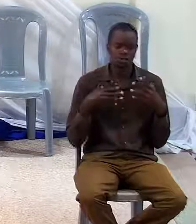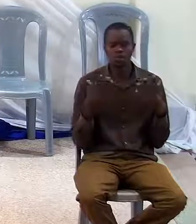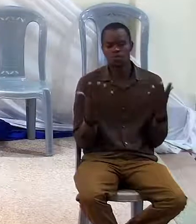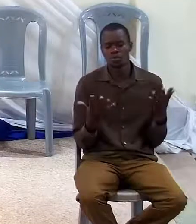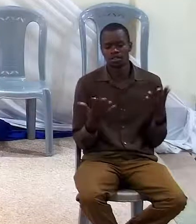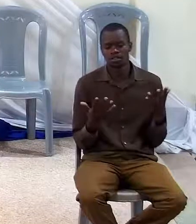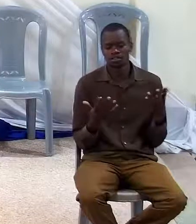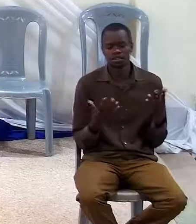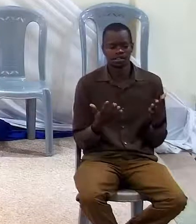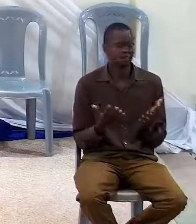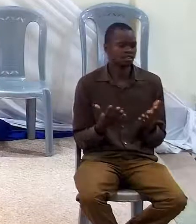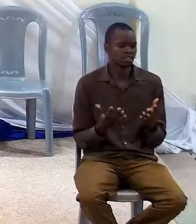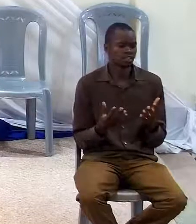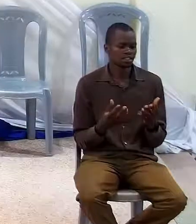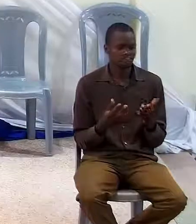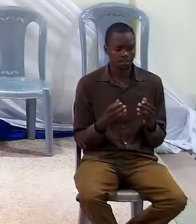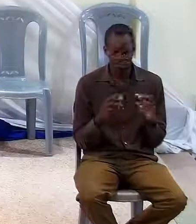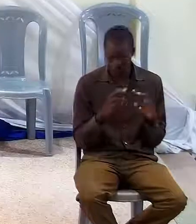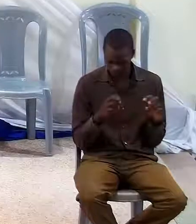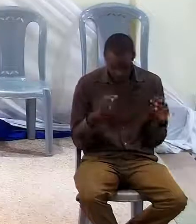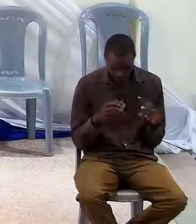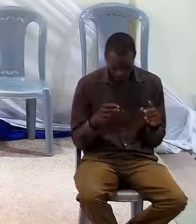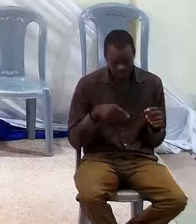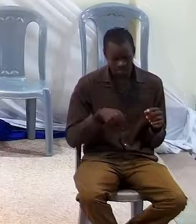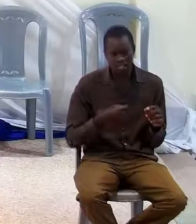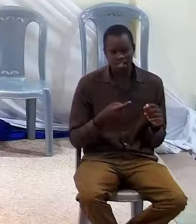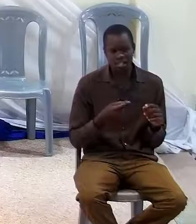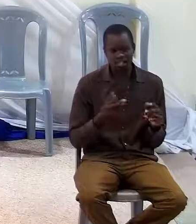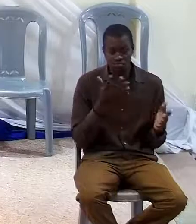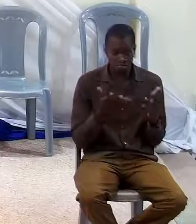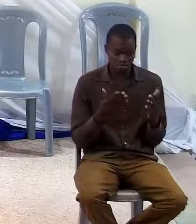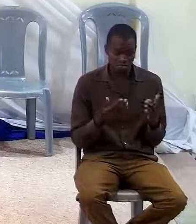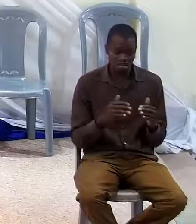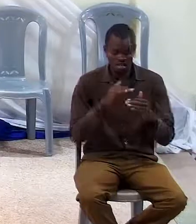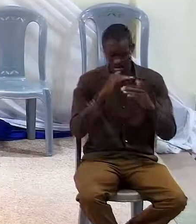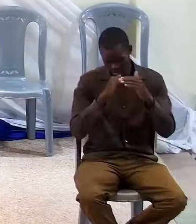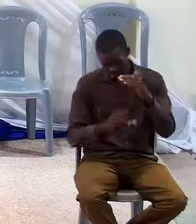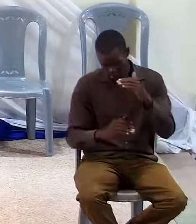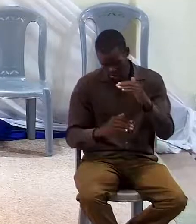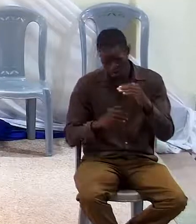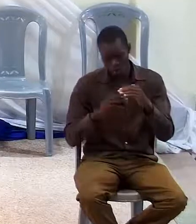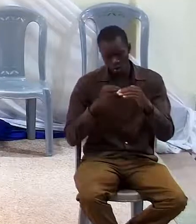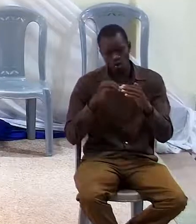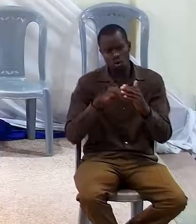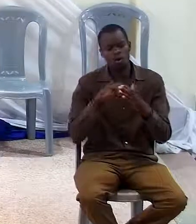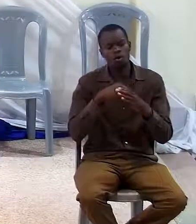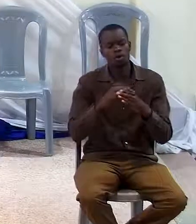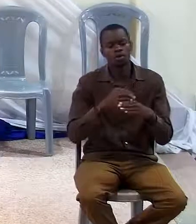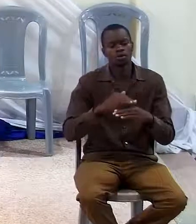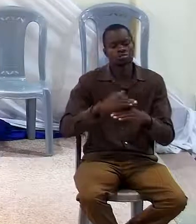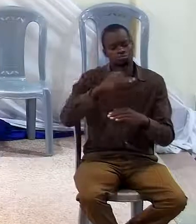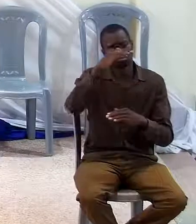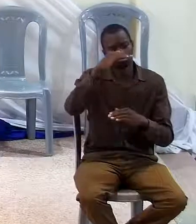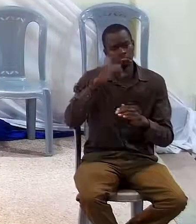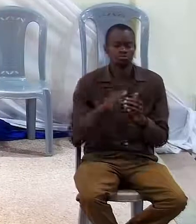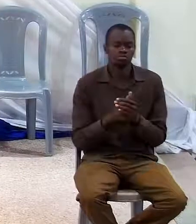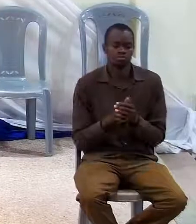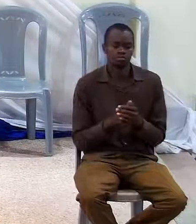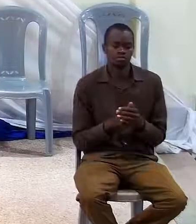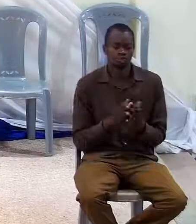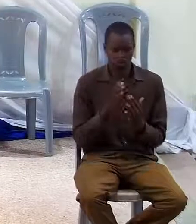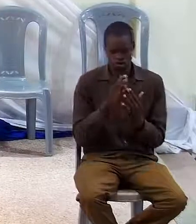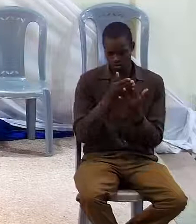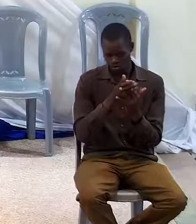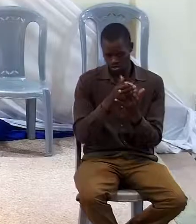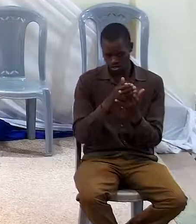underweight or whether you are within the obese category. So having known your body mass